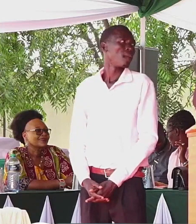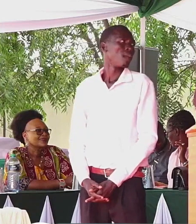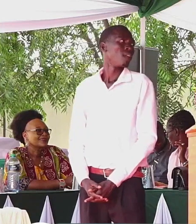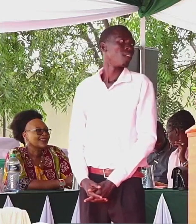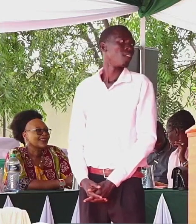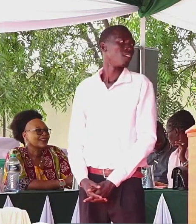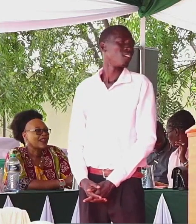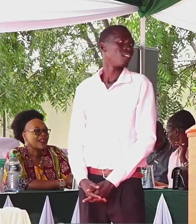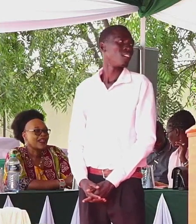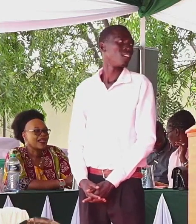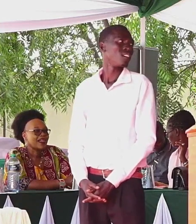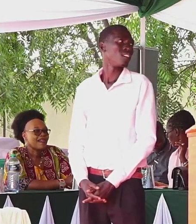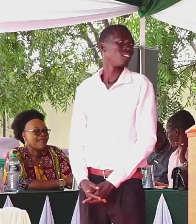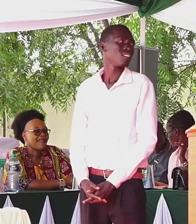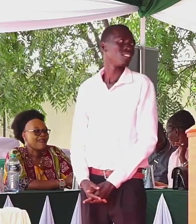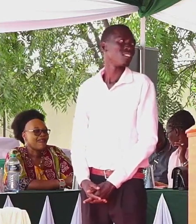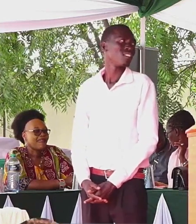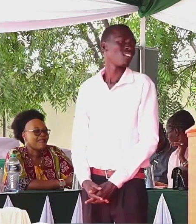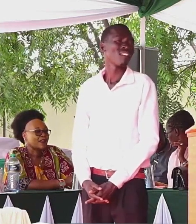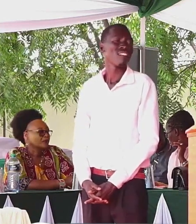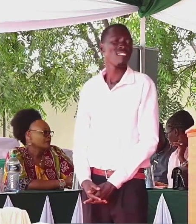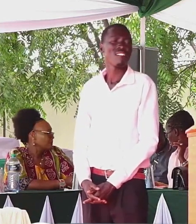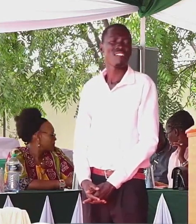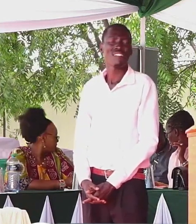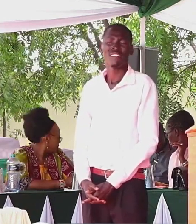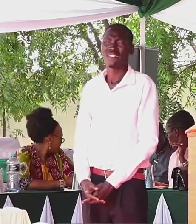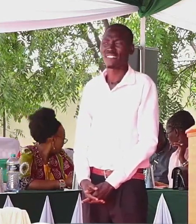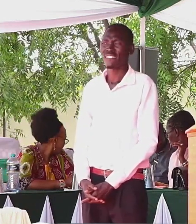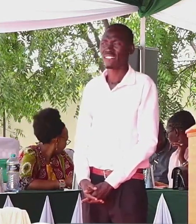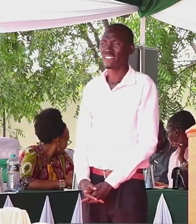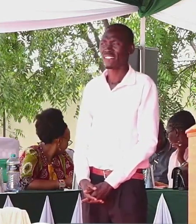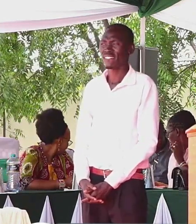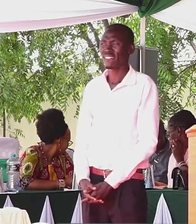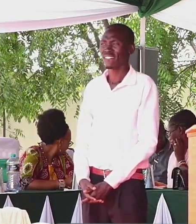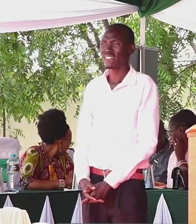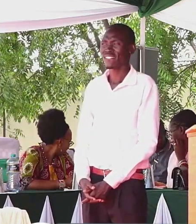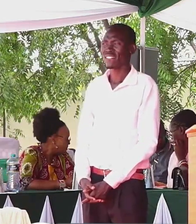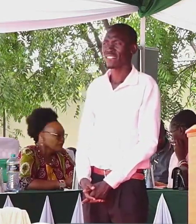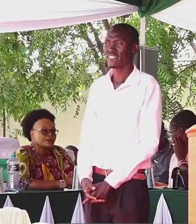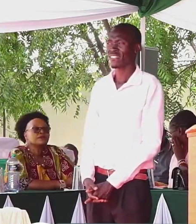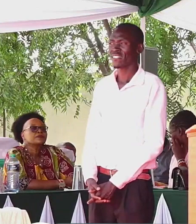I want to cry for my sweet Elizabeth.